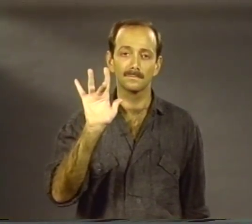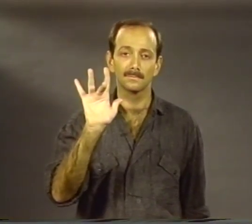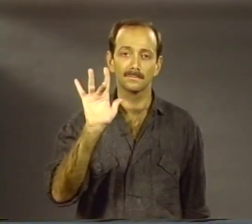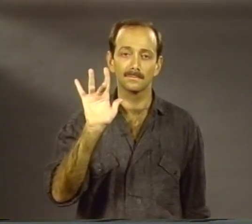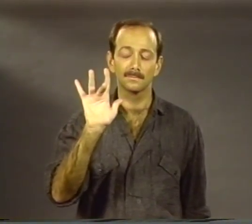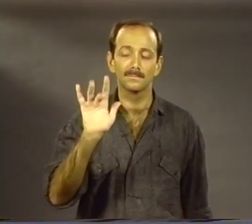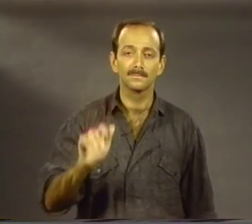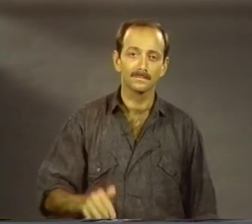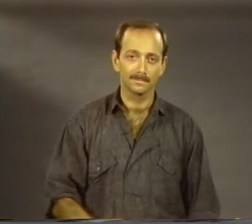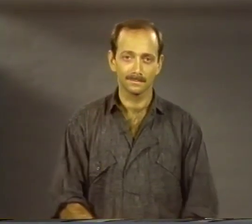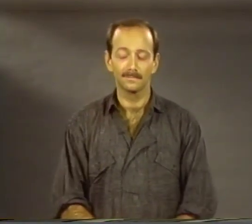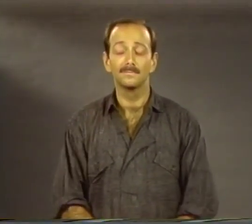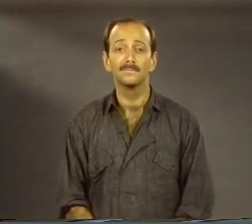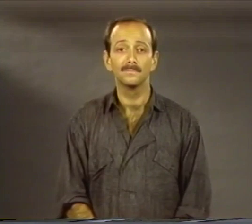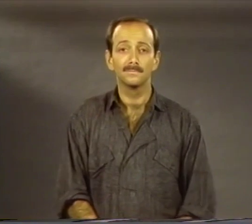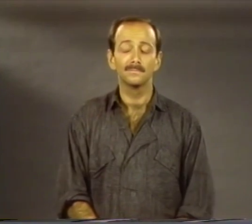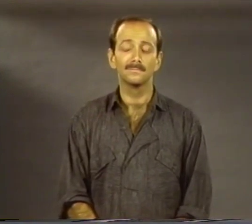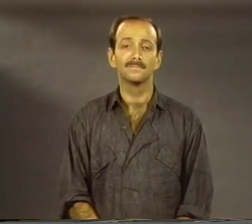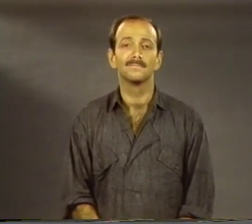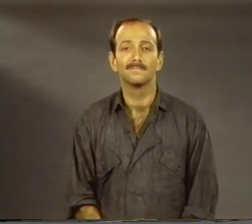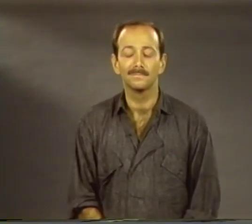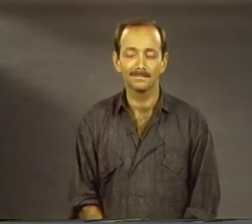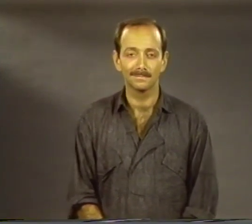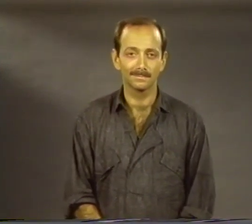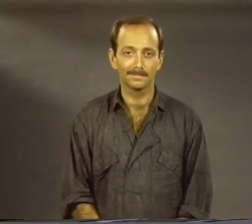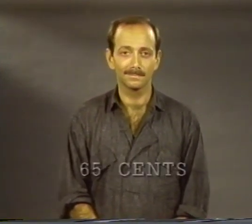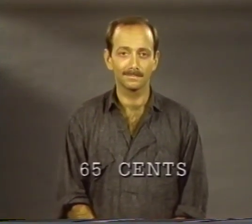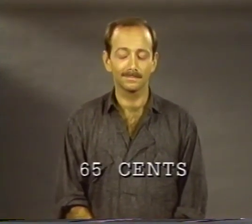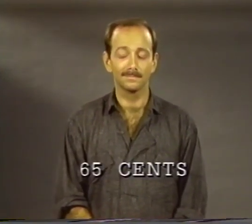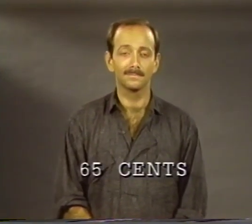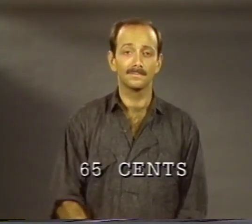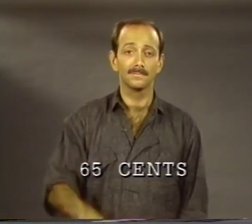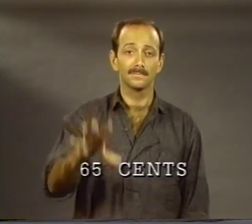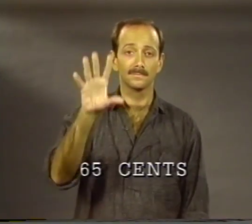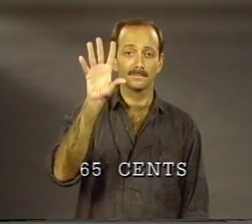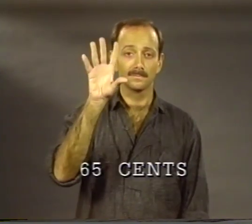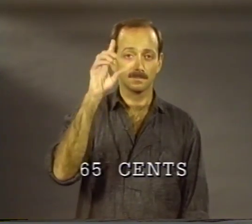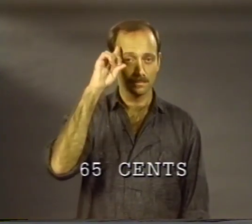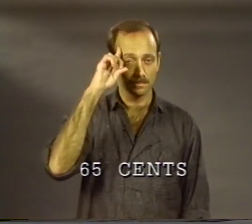different cents amounts, sign them the way you say them. 65 cents.